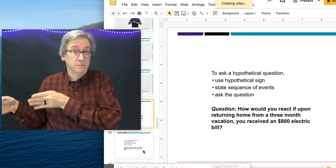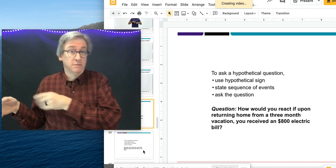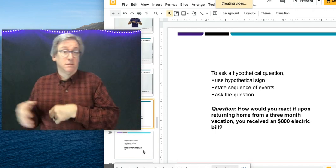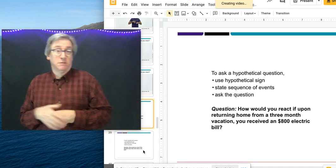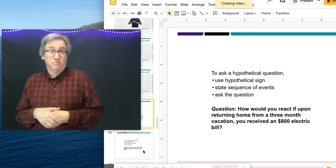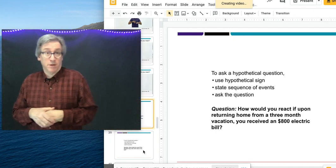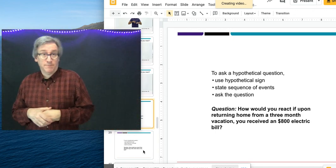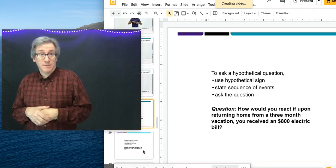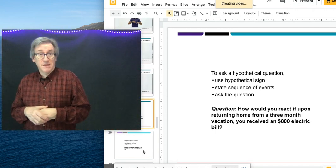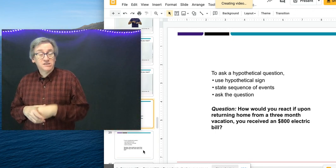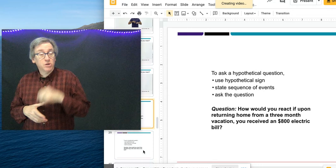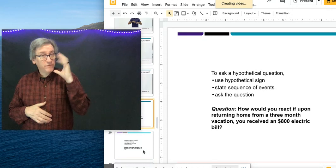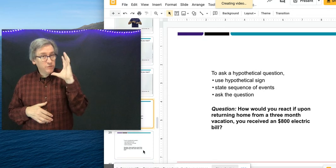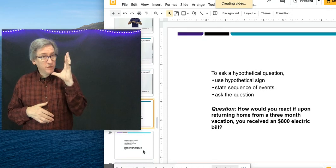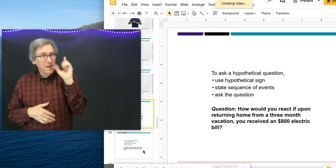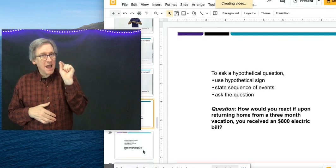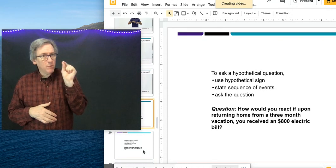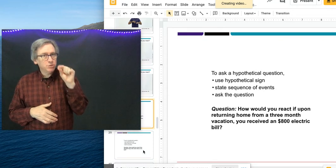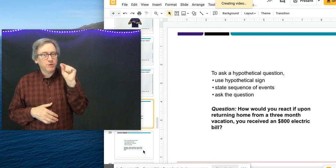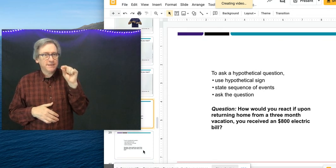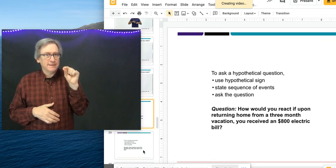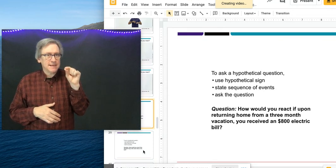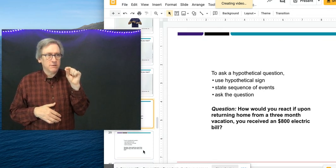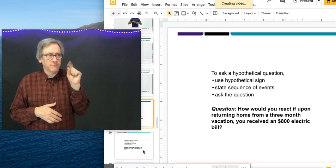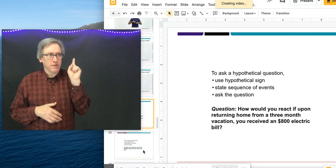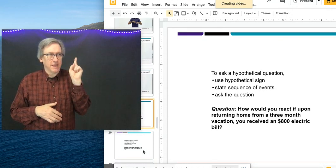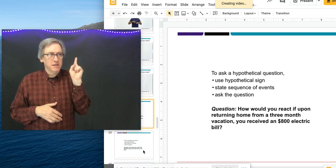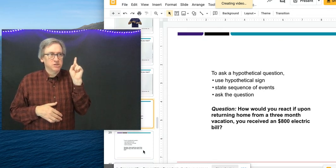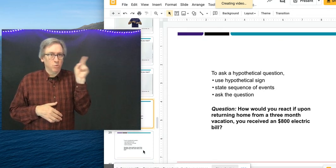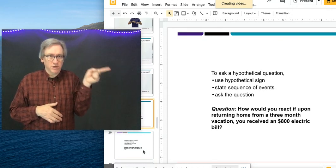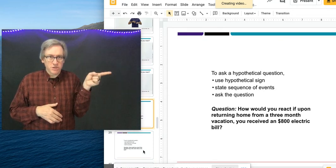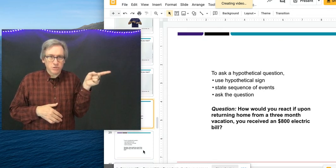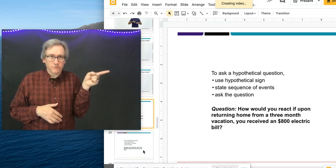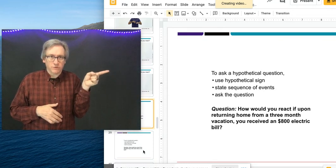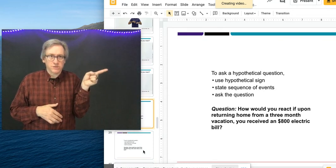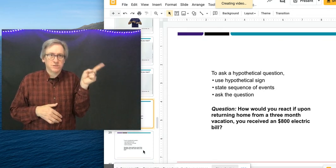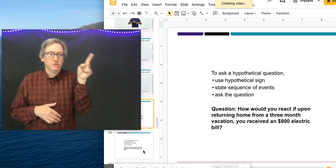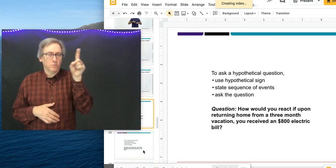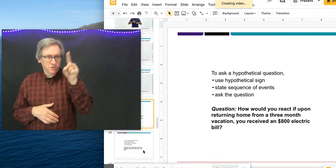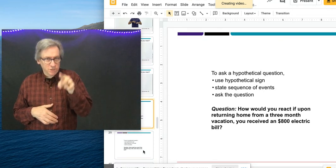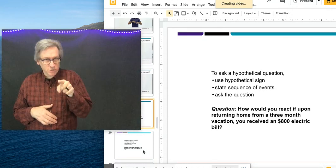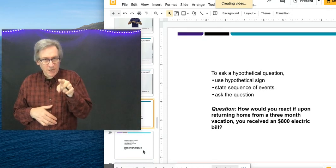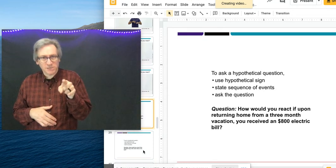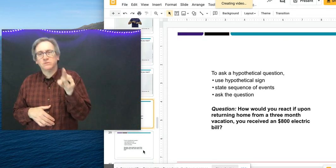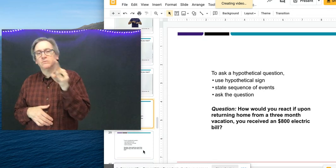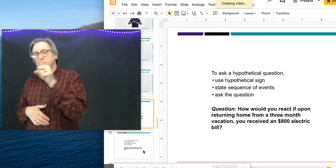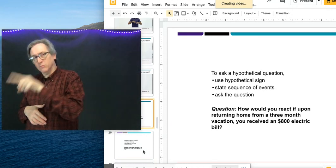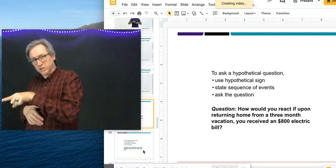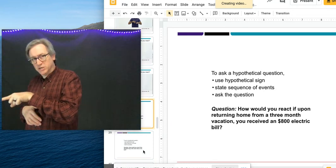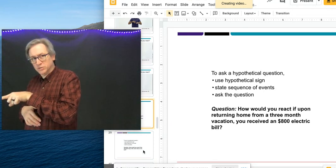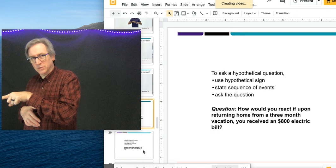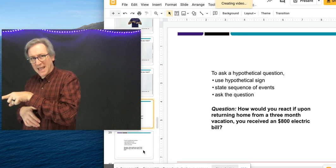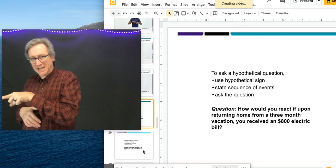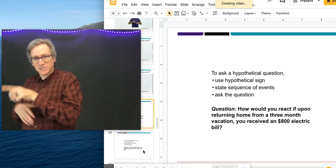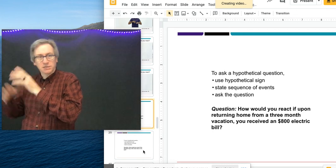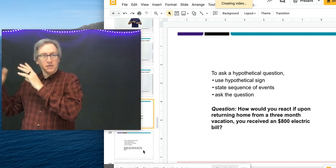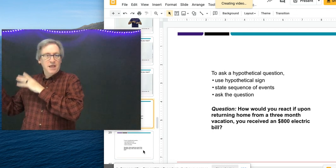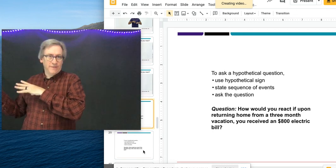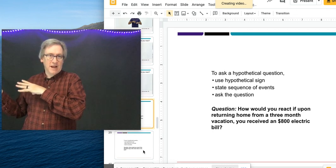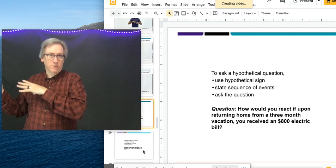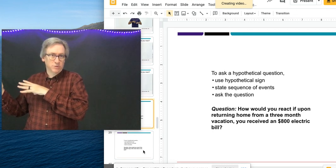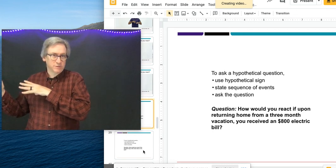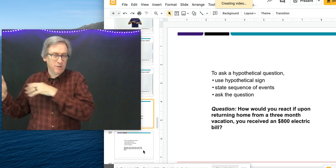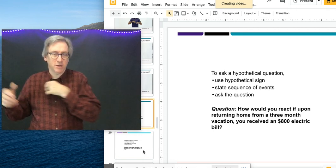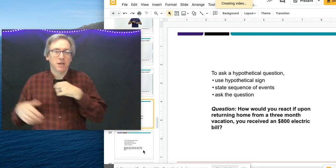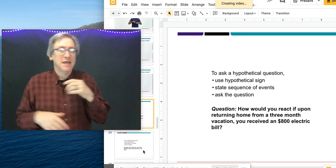events. So if you think about how would you break that down? Okay, so what did you do first? What did you do next? What did you do last? And